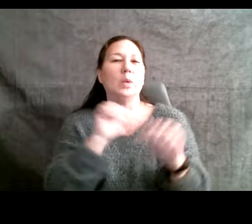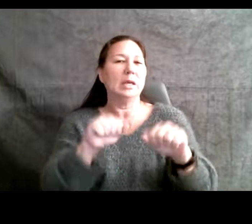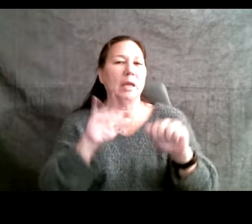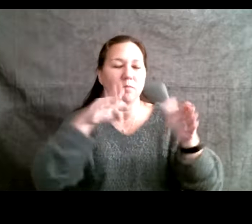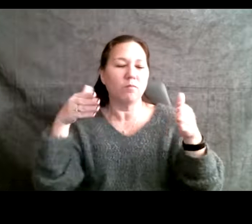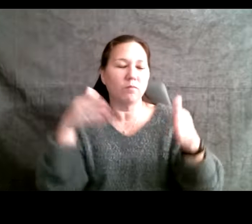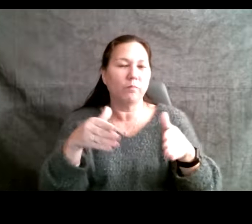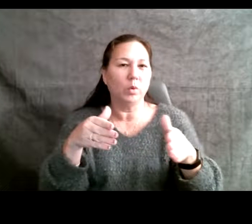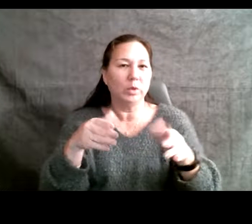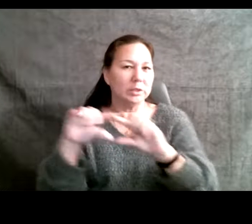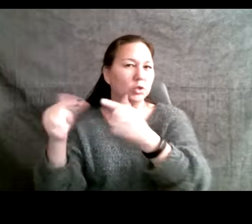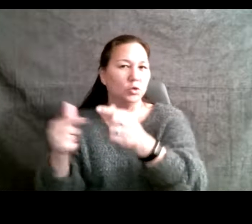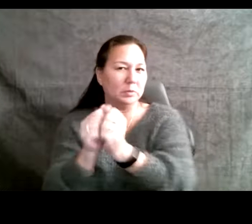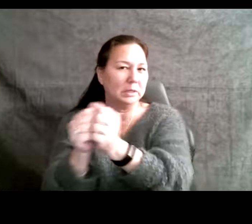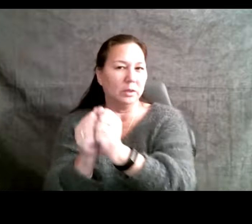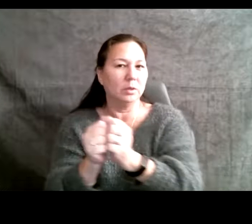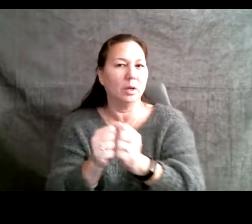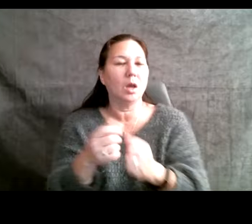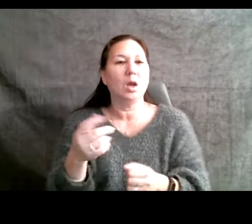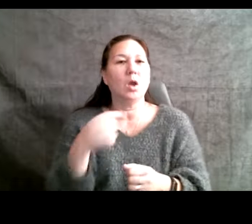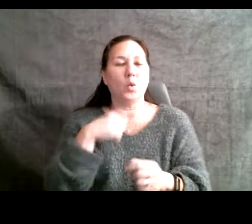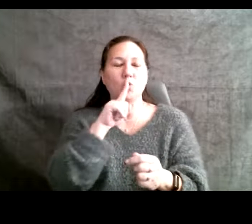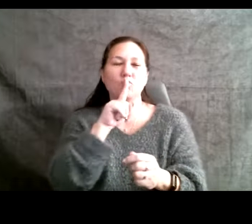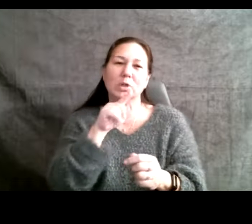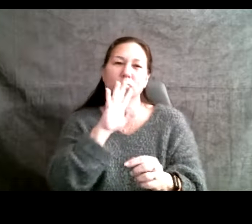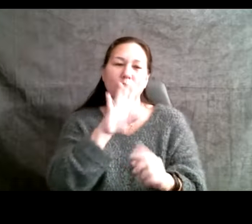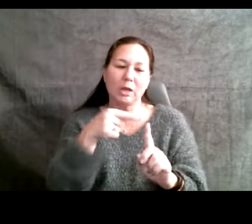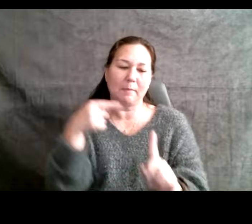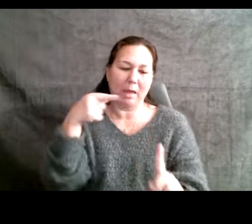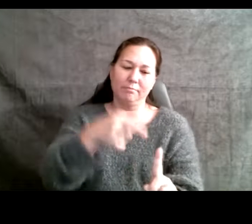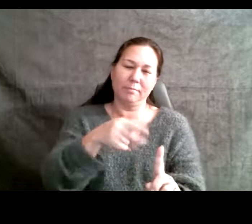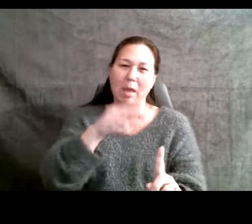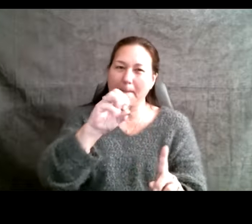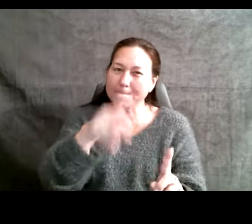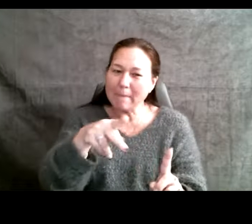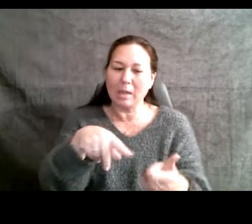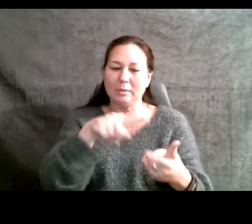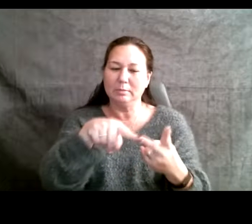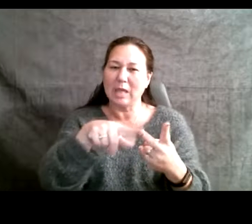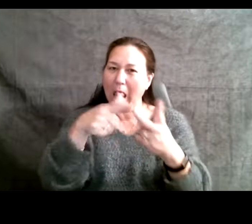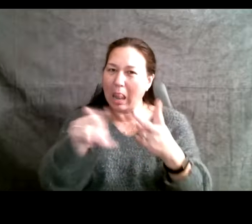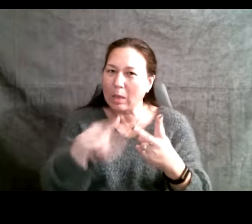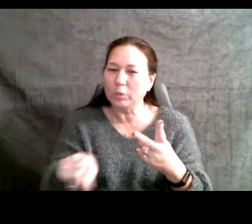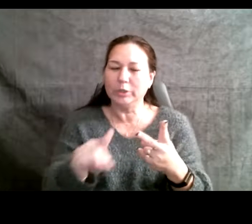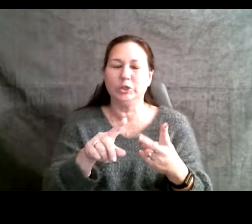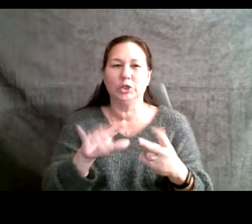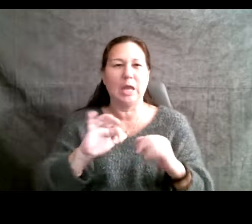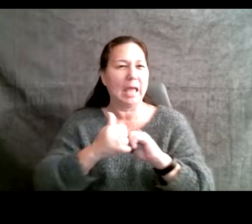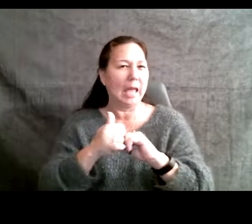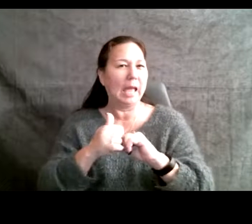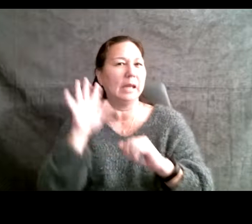some real changes to either language or maps and the way that they're depicted. And I do recall